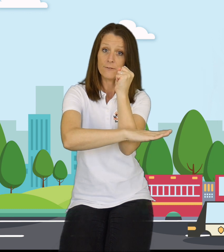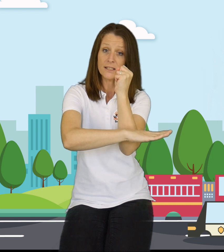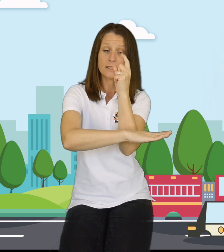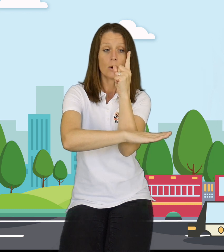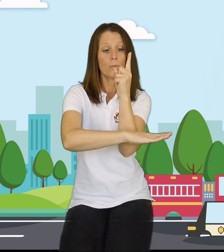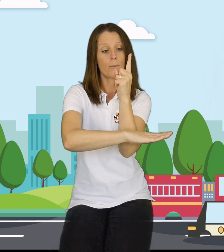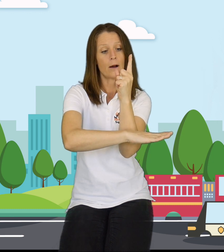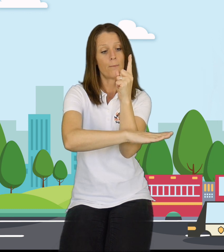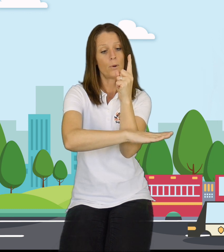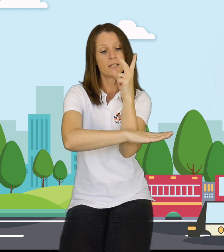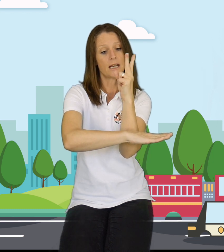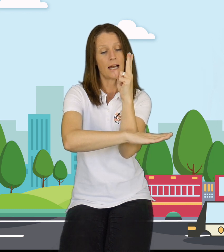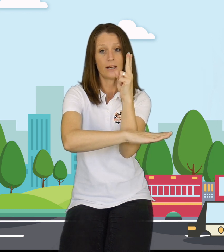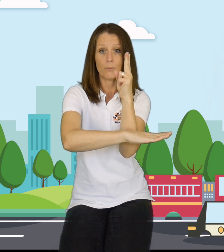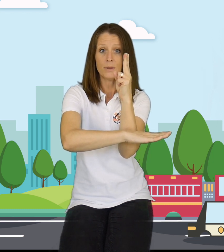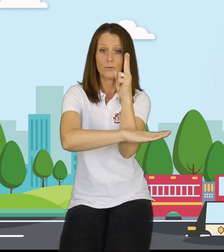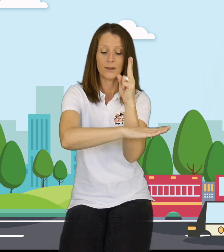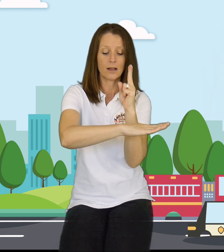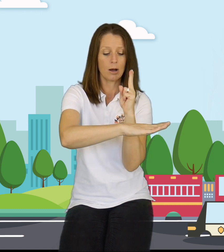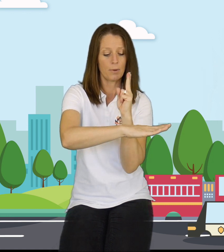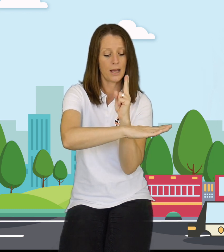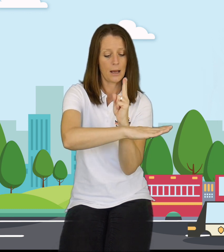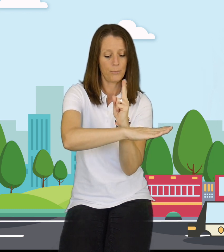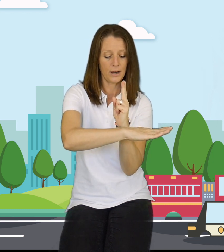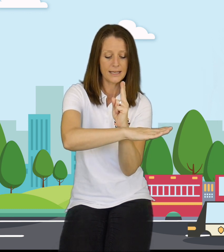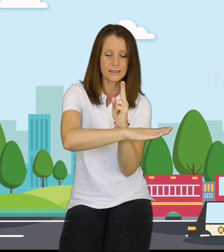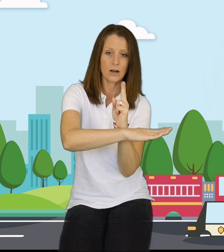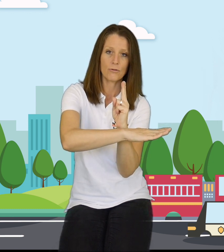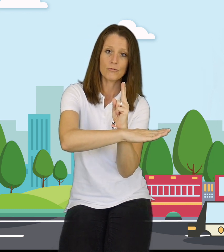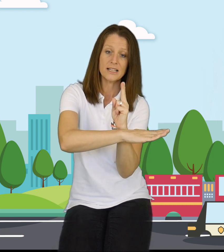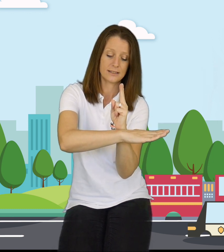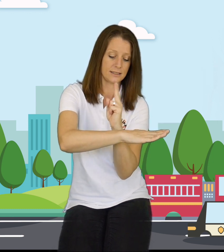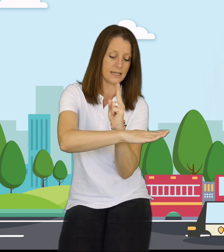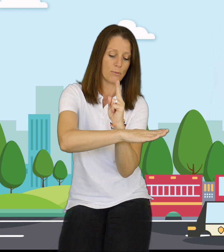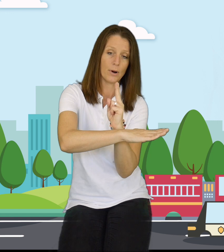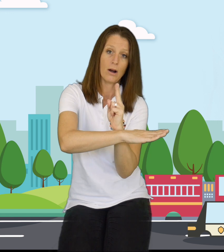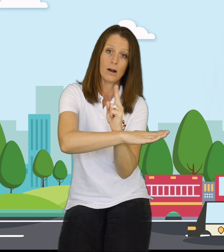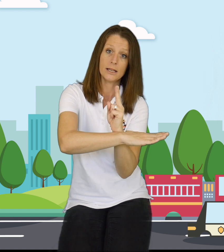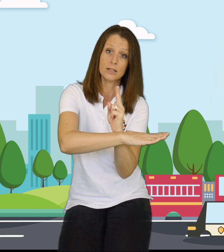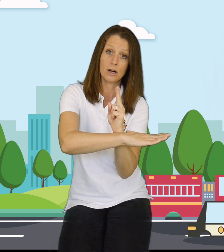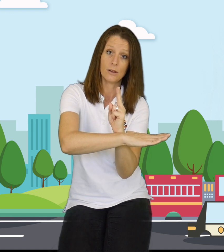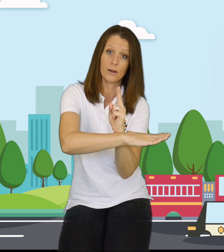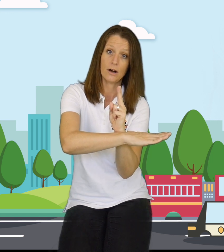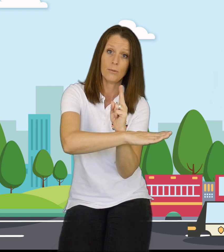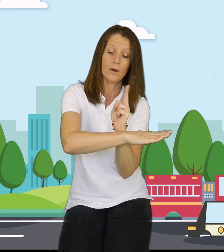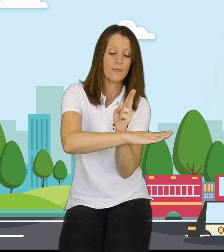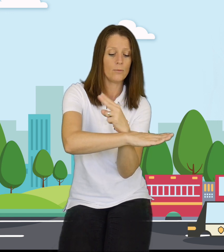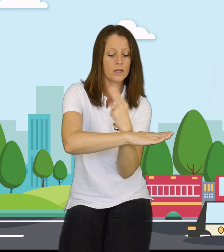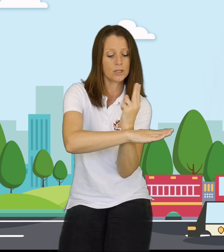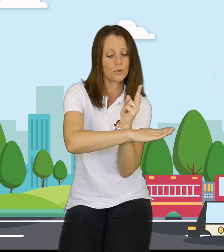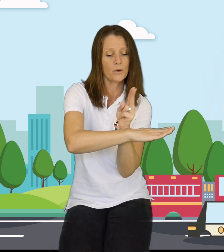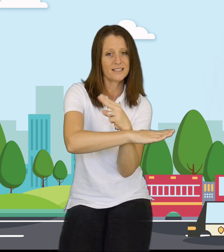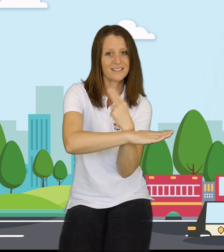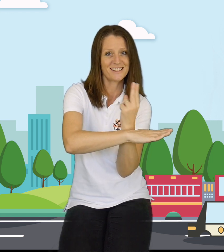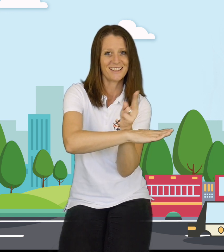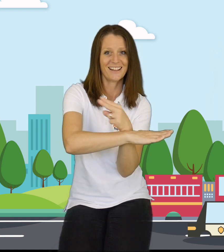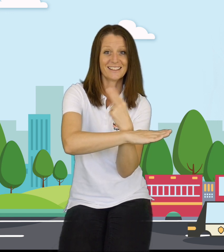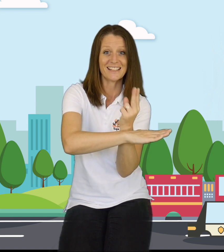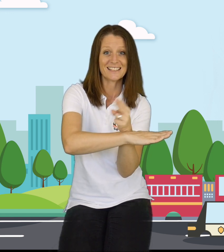fist, pop our pointer and our middle finger up and place our wrist down behind our other arm. Then we're going to twist like this.